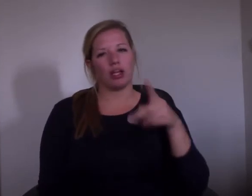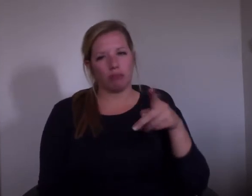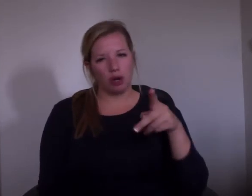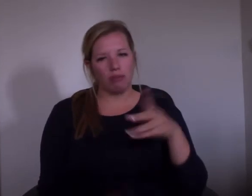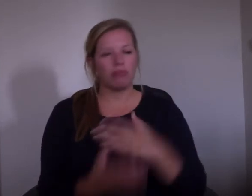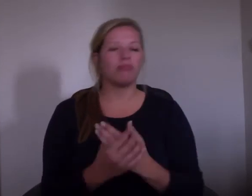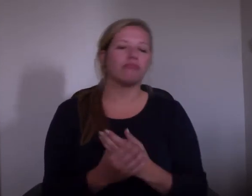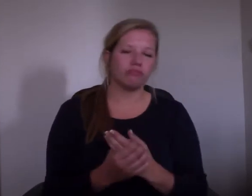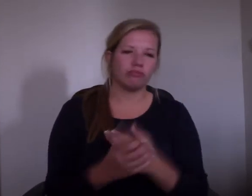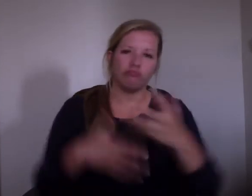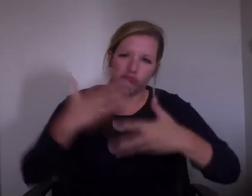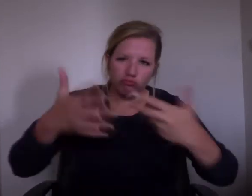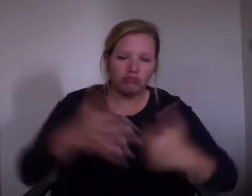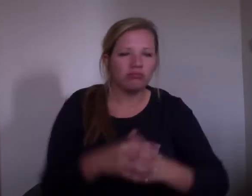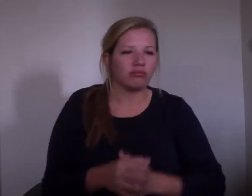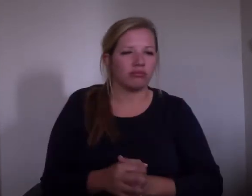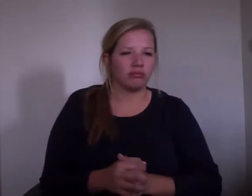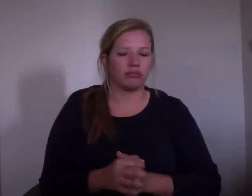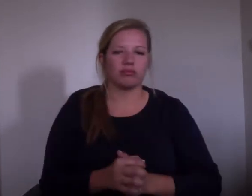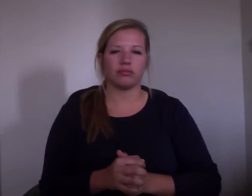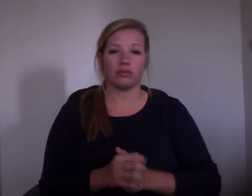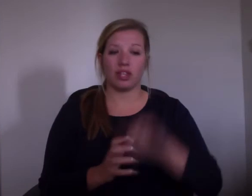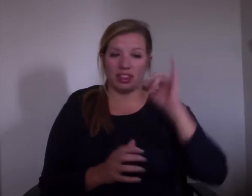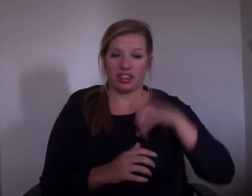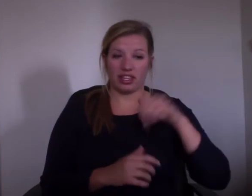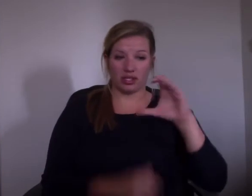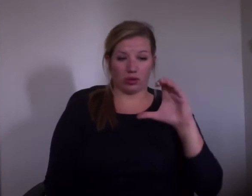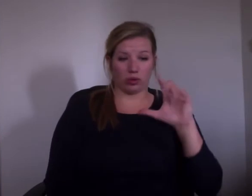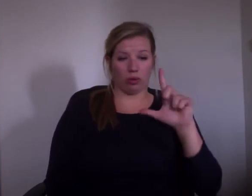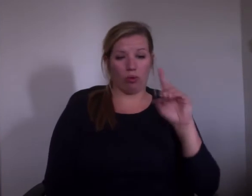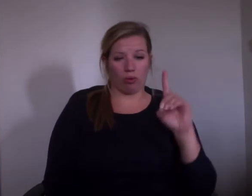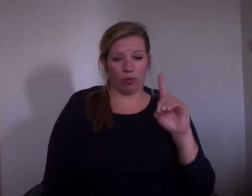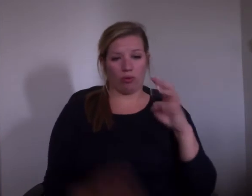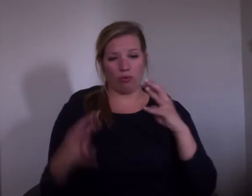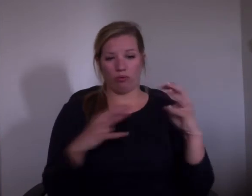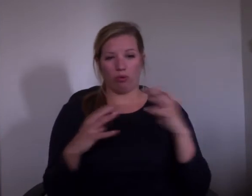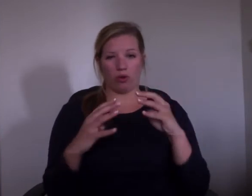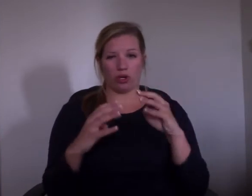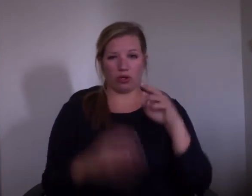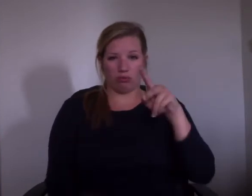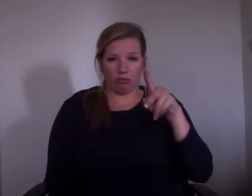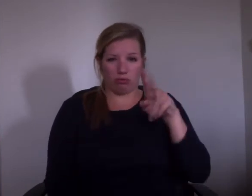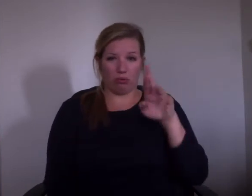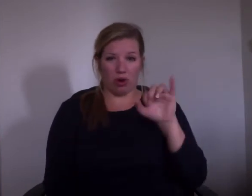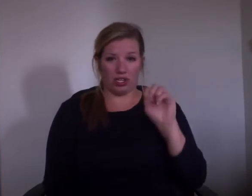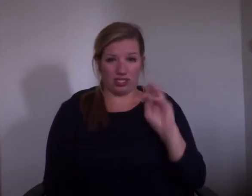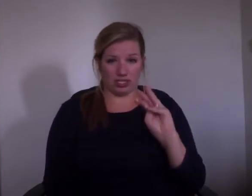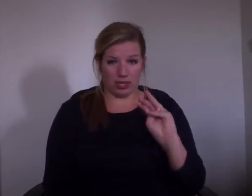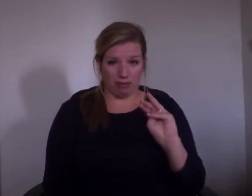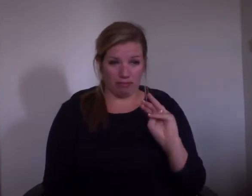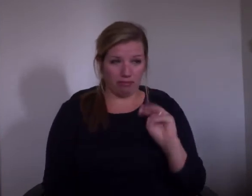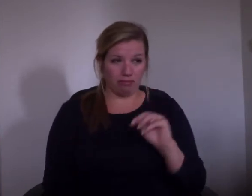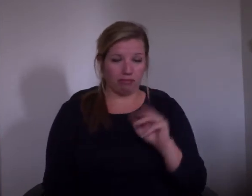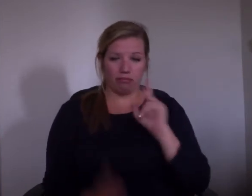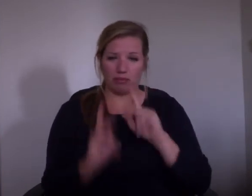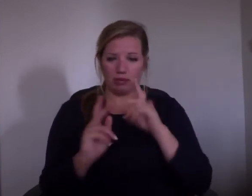way that the Cold War prism and the Cold War blinders work in Vietnam is that U.S. policymakers had these blinders on. In